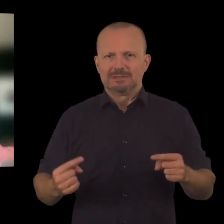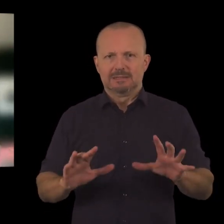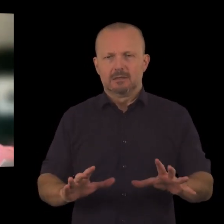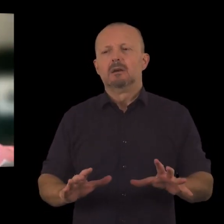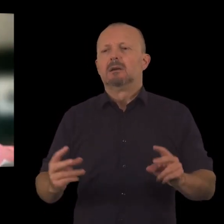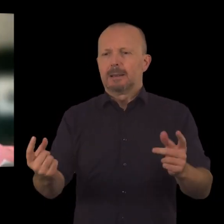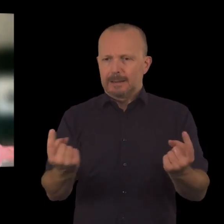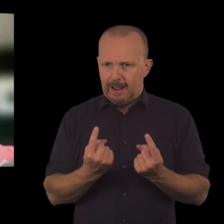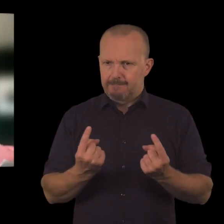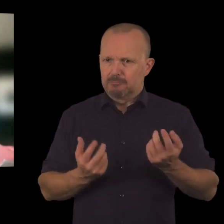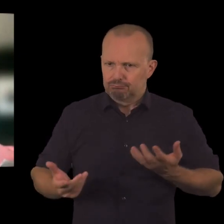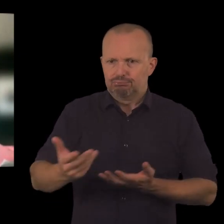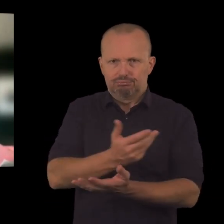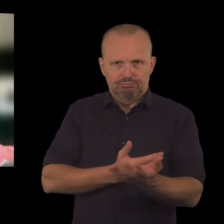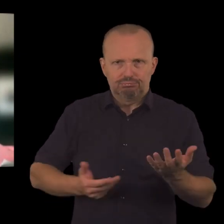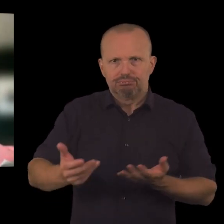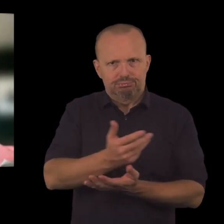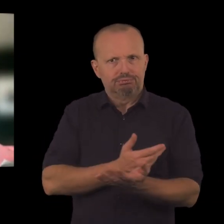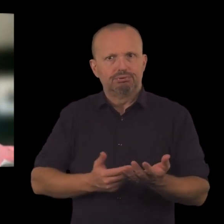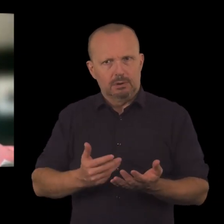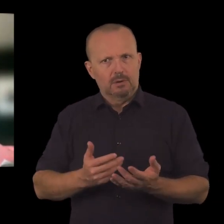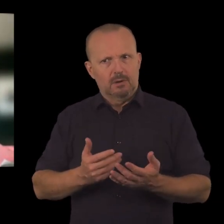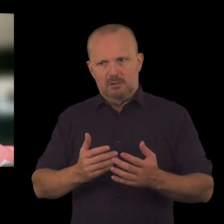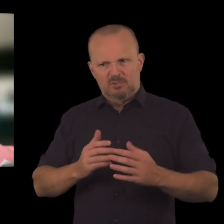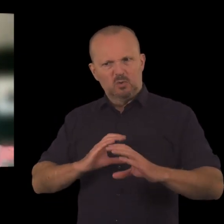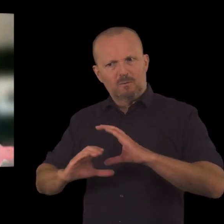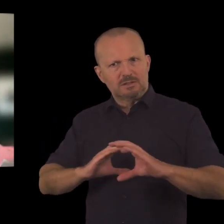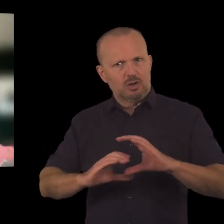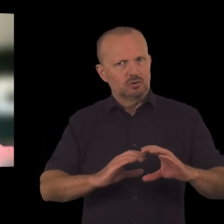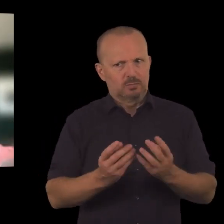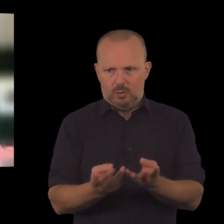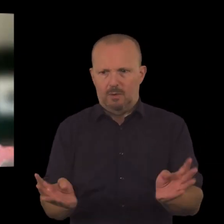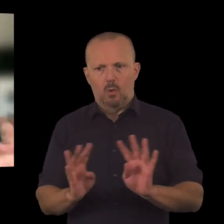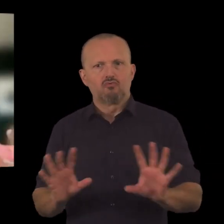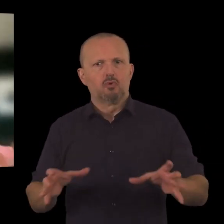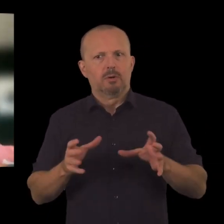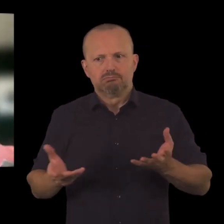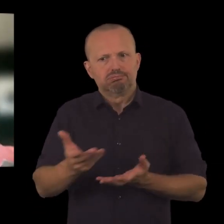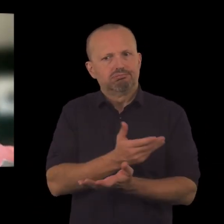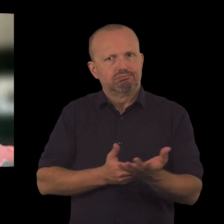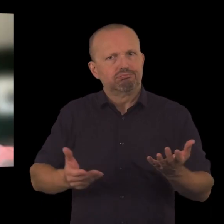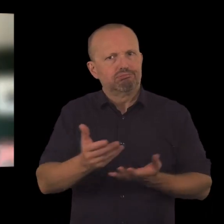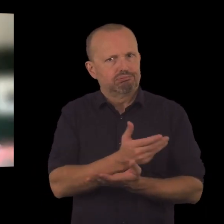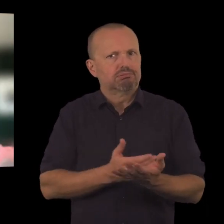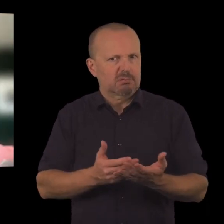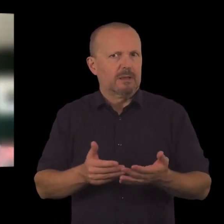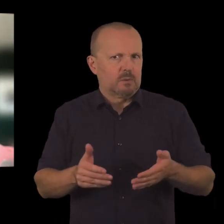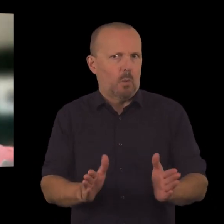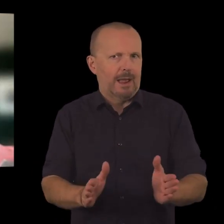and knowledge and experience. And it's not about me as the director sitting there going, hey, I know